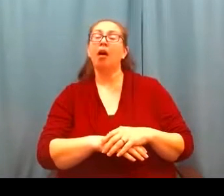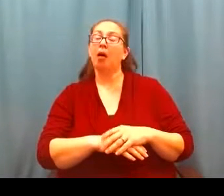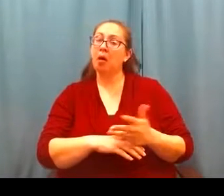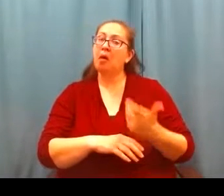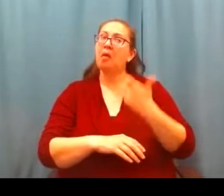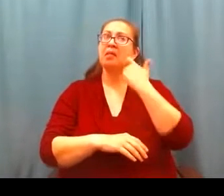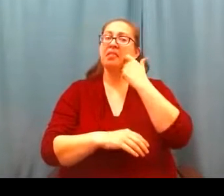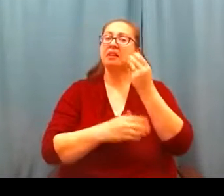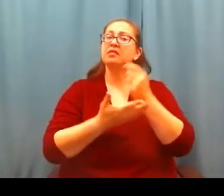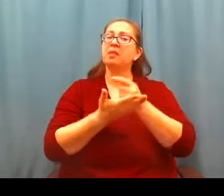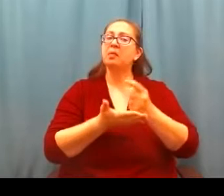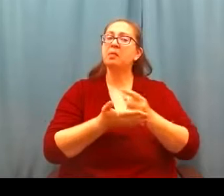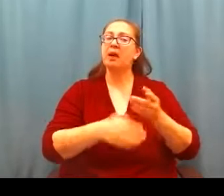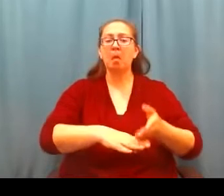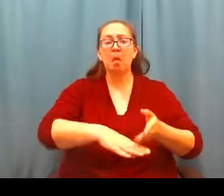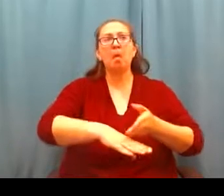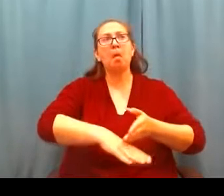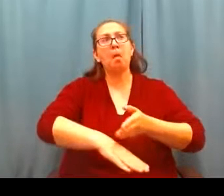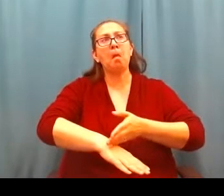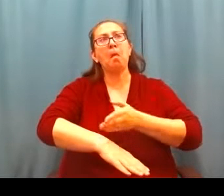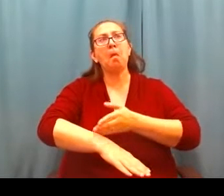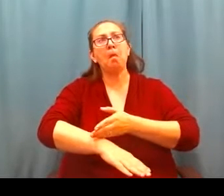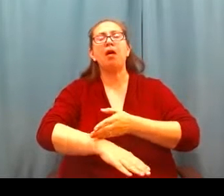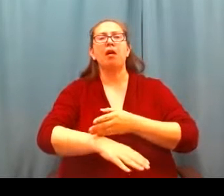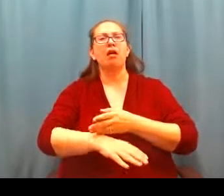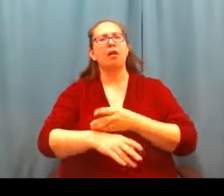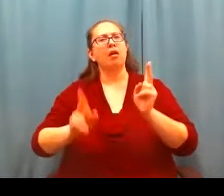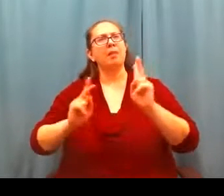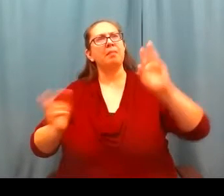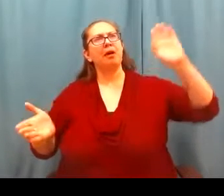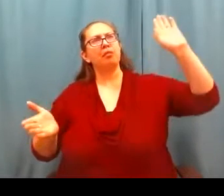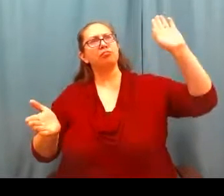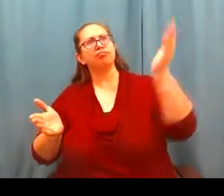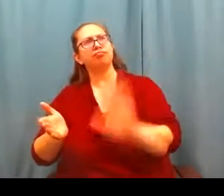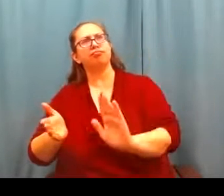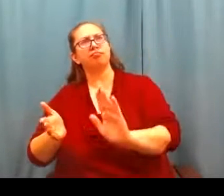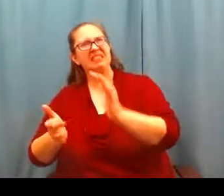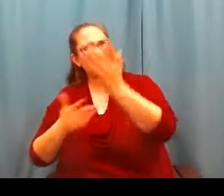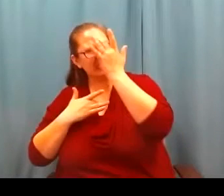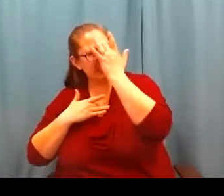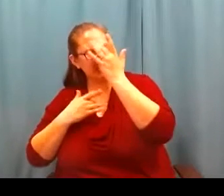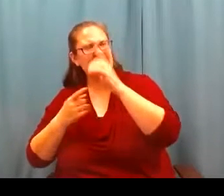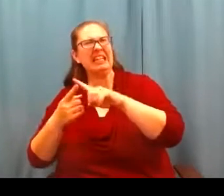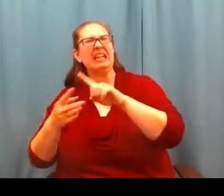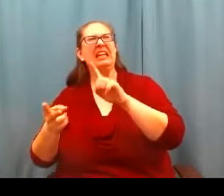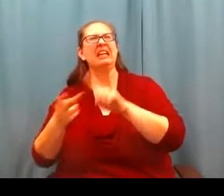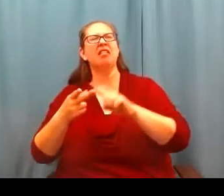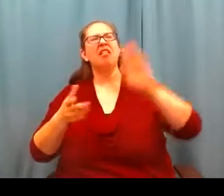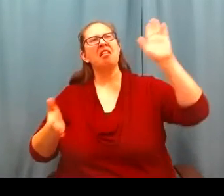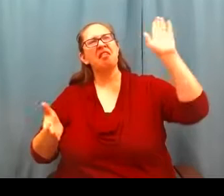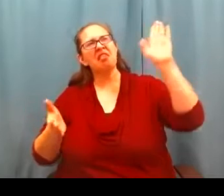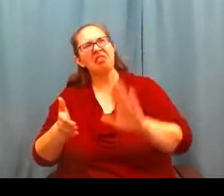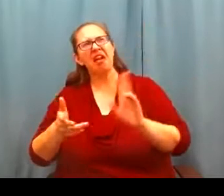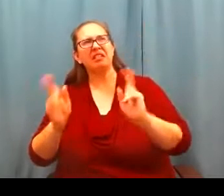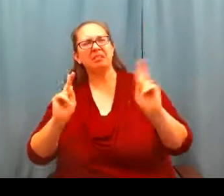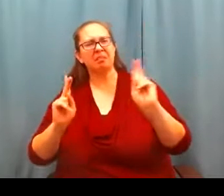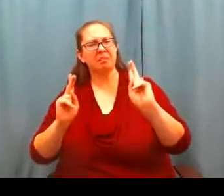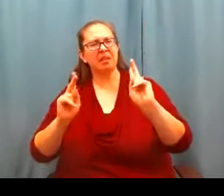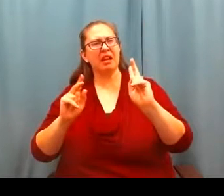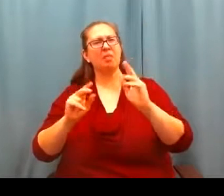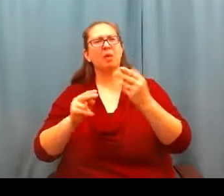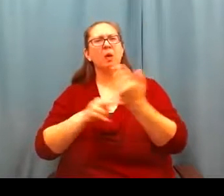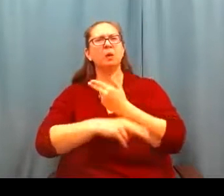improved results, fewer people getting sick, fewer people being in the hospital, fewer people on ventilators, and fewer